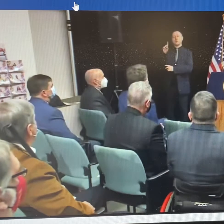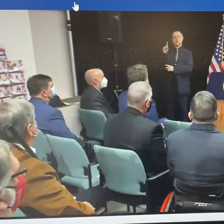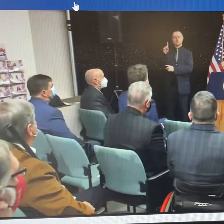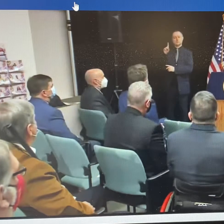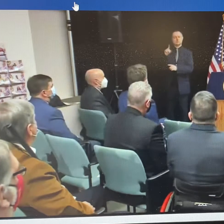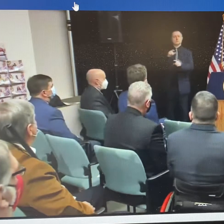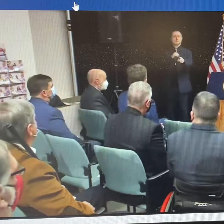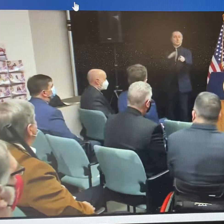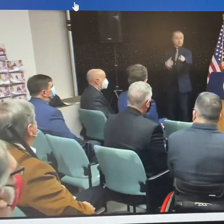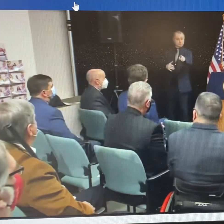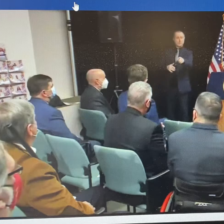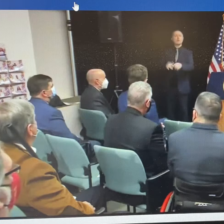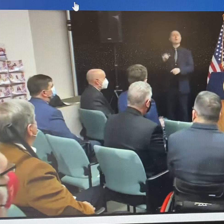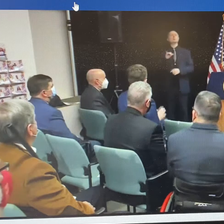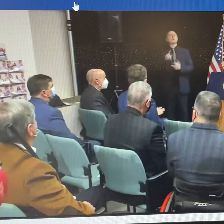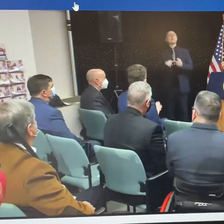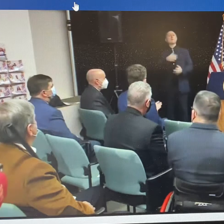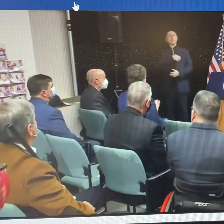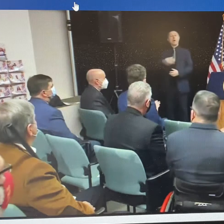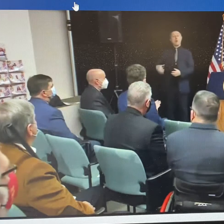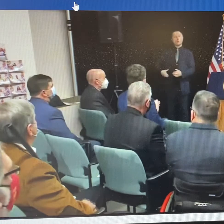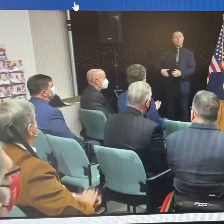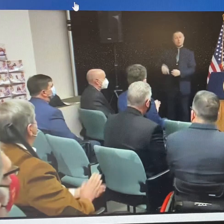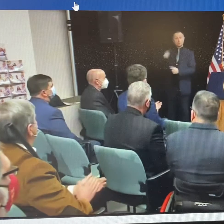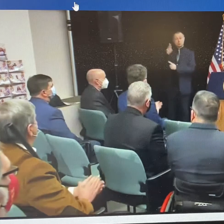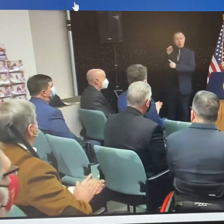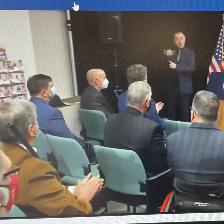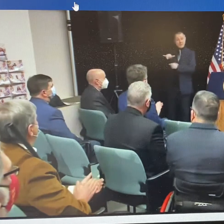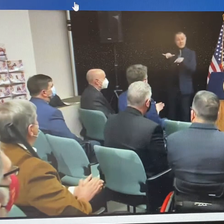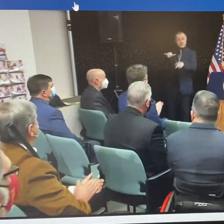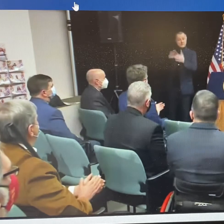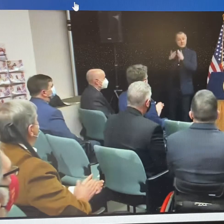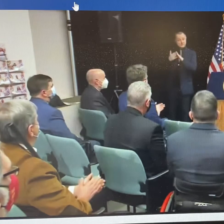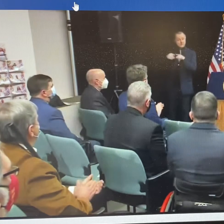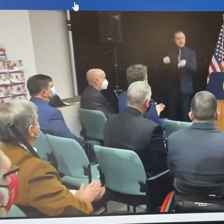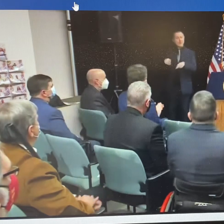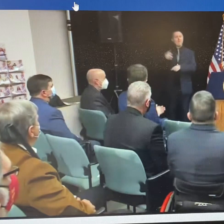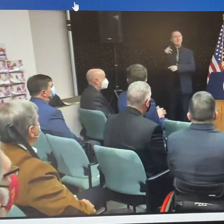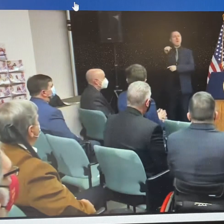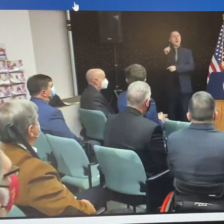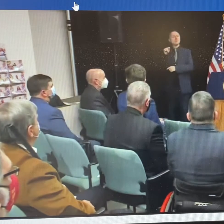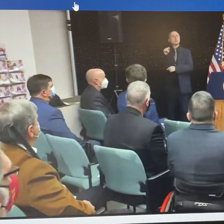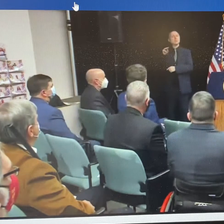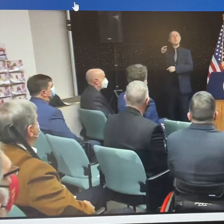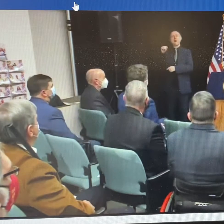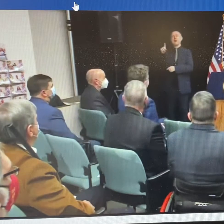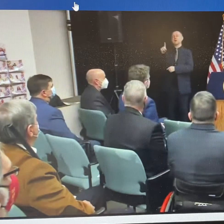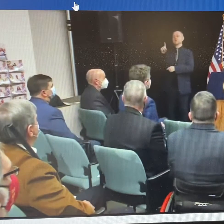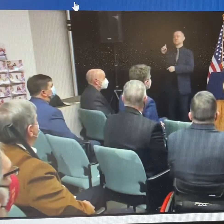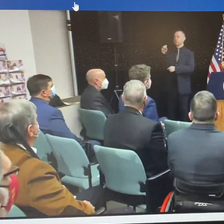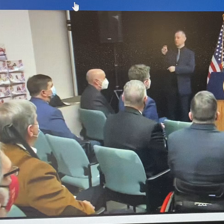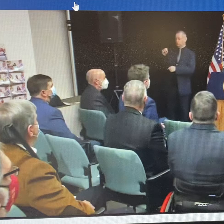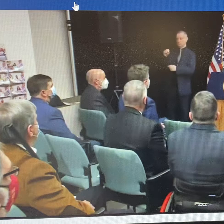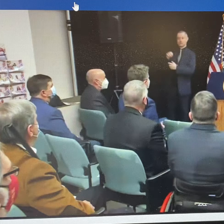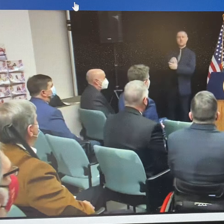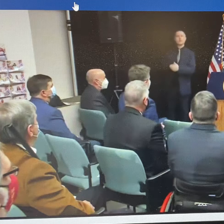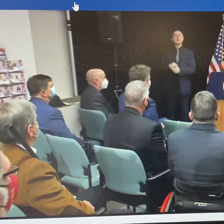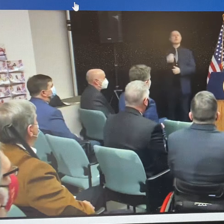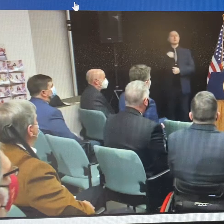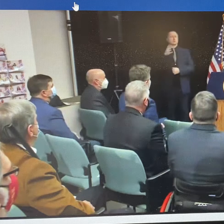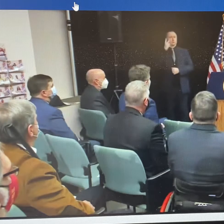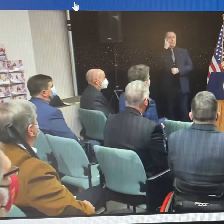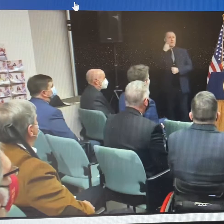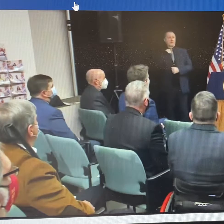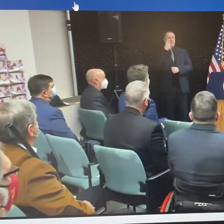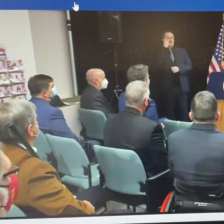Troy, Pat Madden. And I just saw, as I was coming up here, the whistling kettle. We've had a cup of tea there a few times. And so you don't